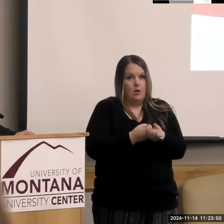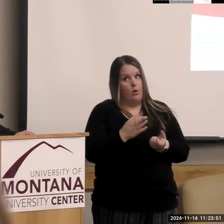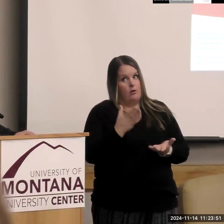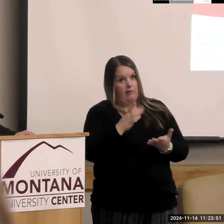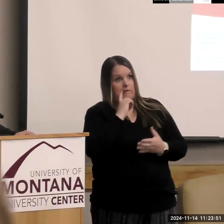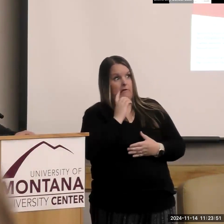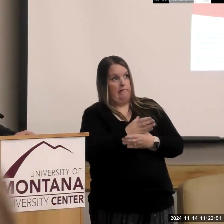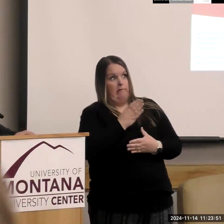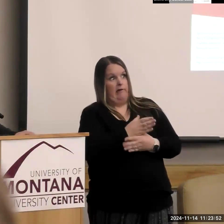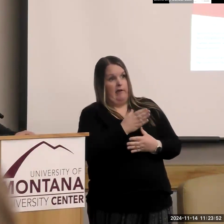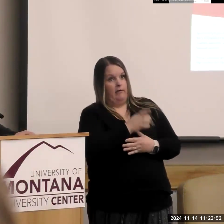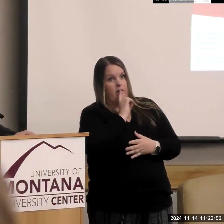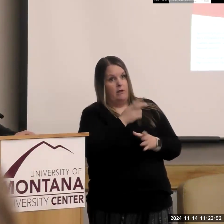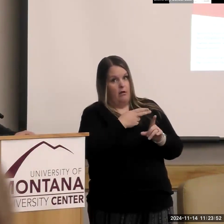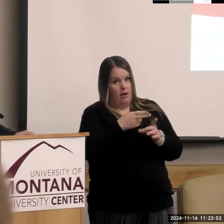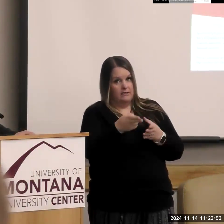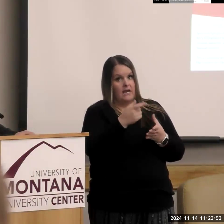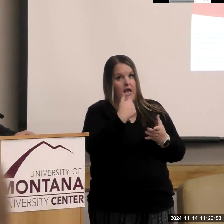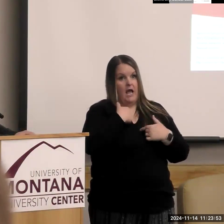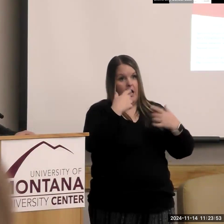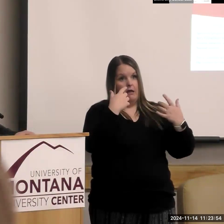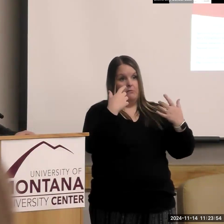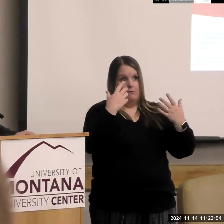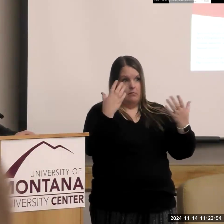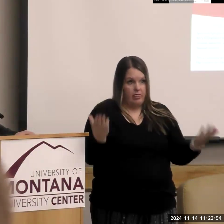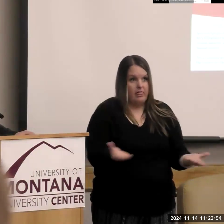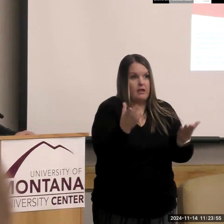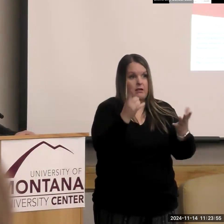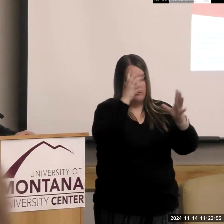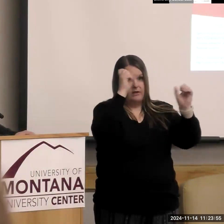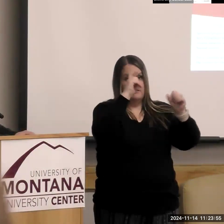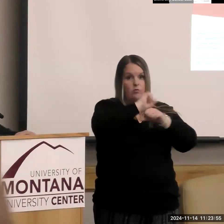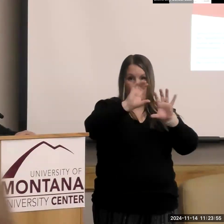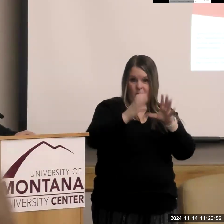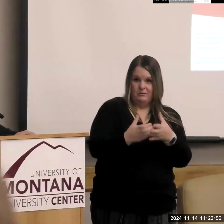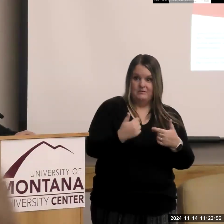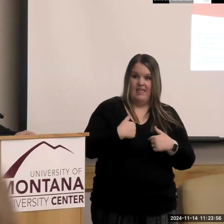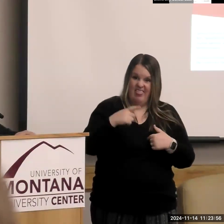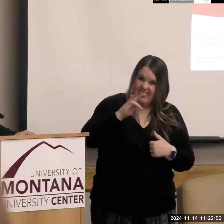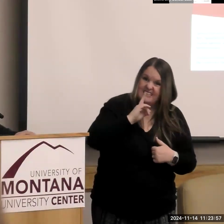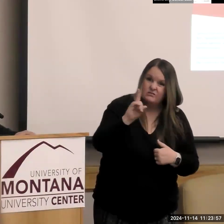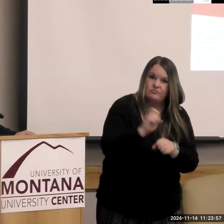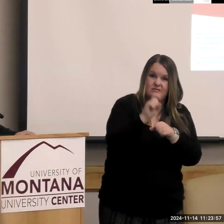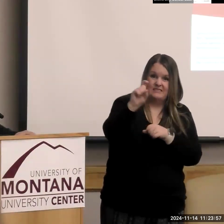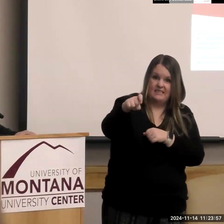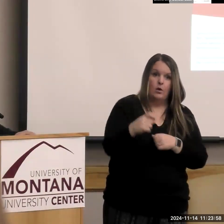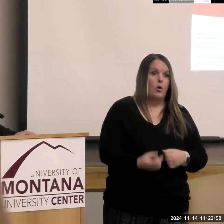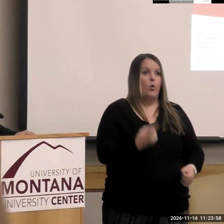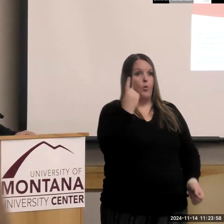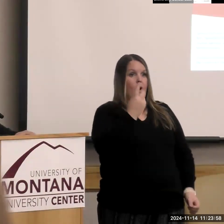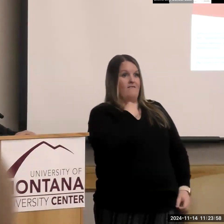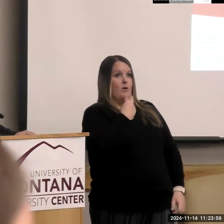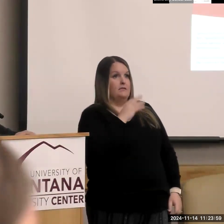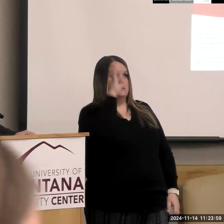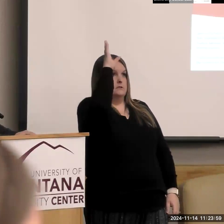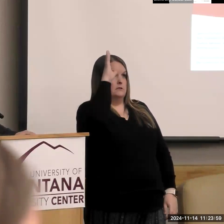those work groups, and I think that is what's needed, right? If you're one voice in a room of 100, you